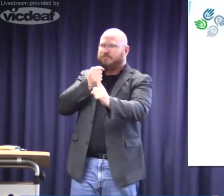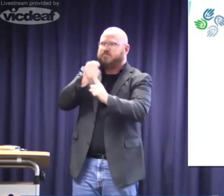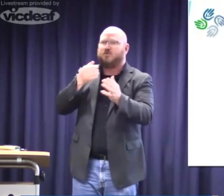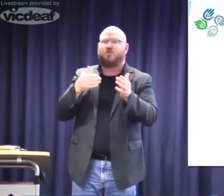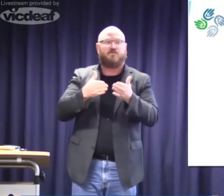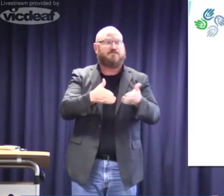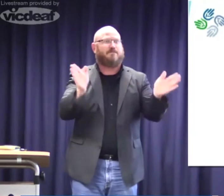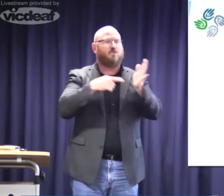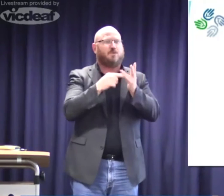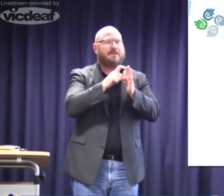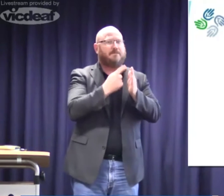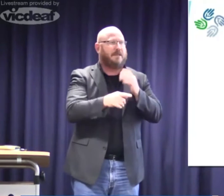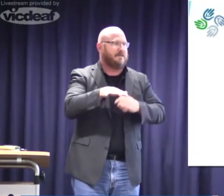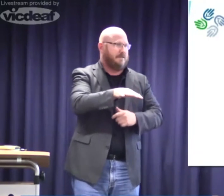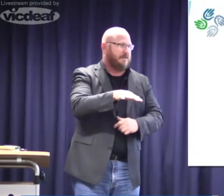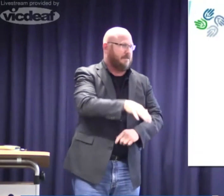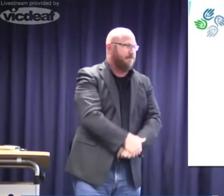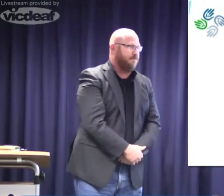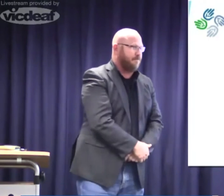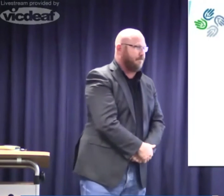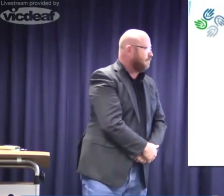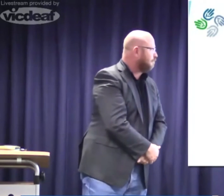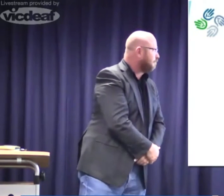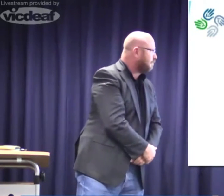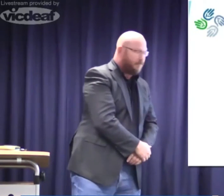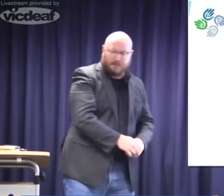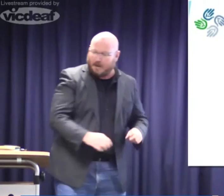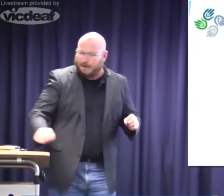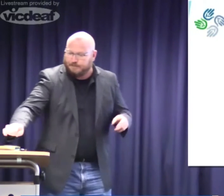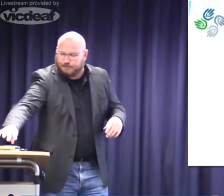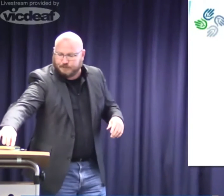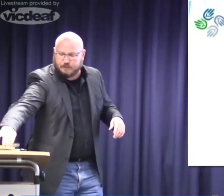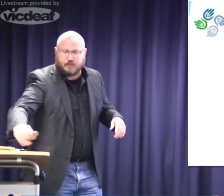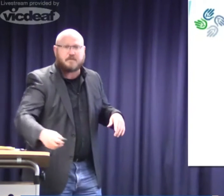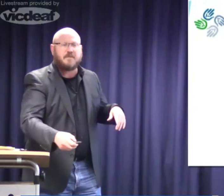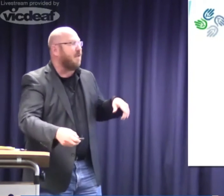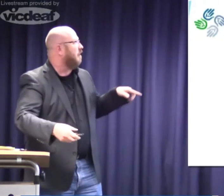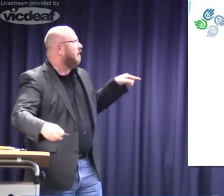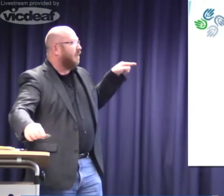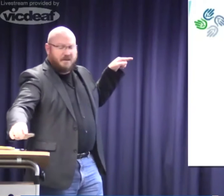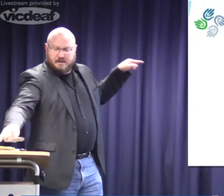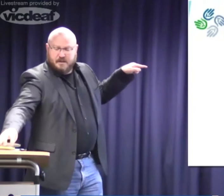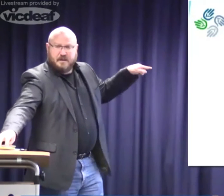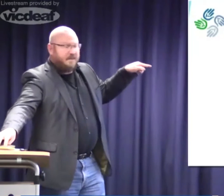There's been many, many cuts to the disability sector at large.